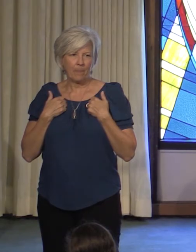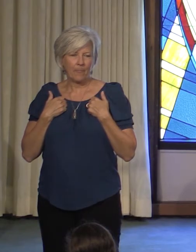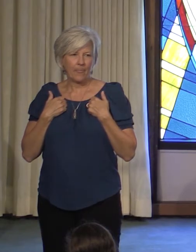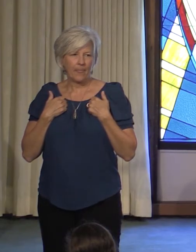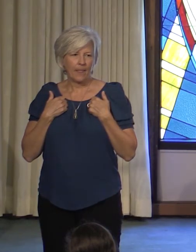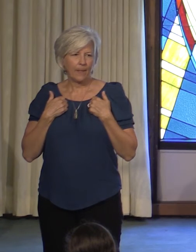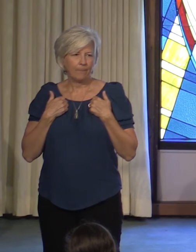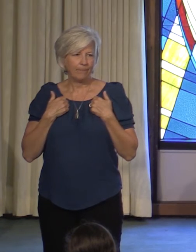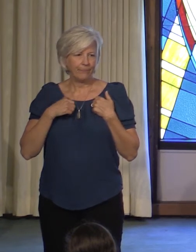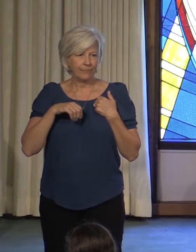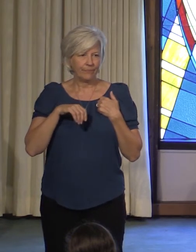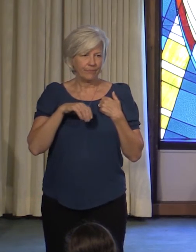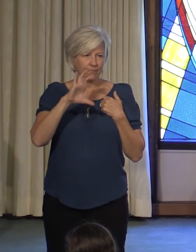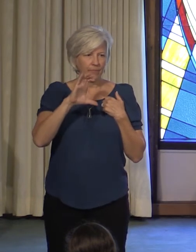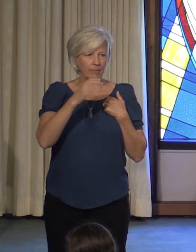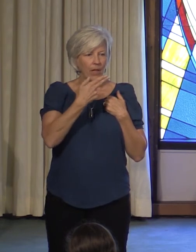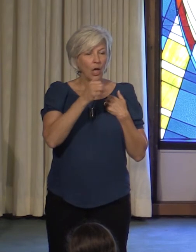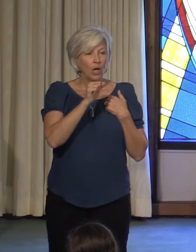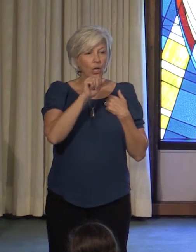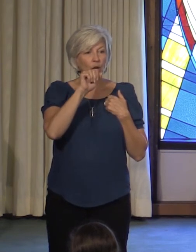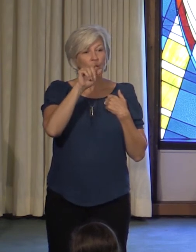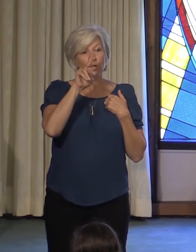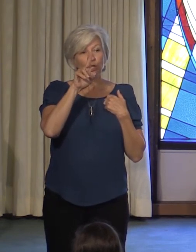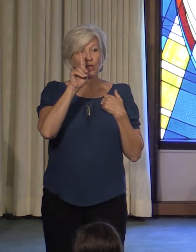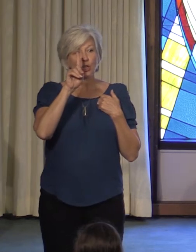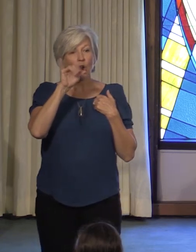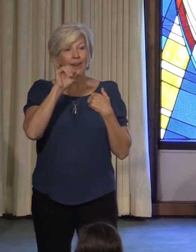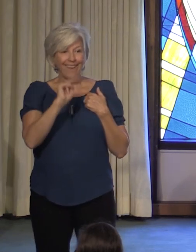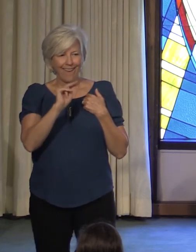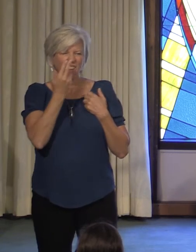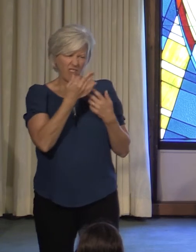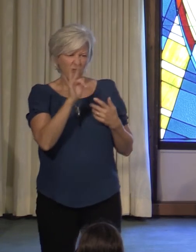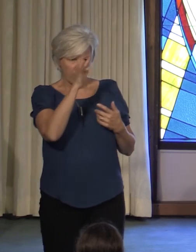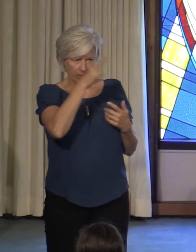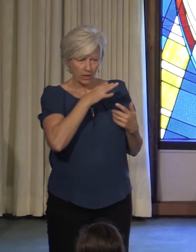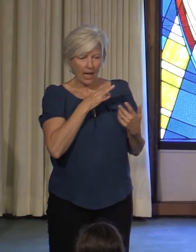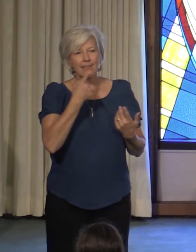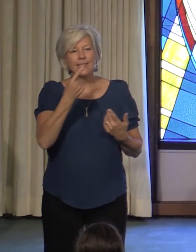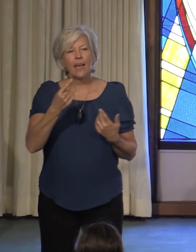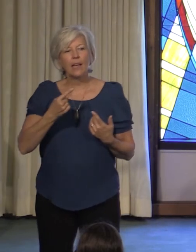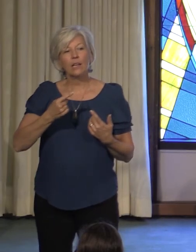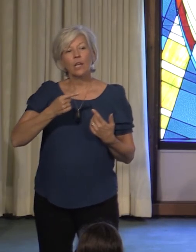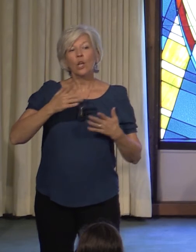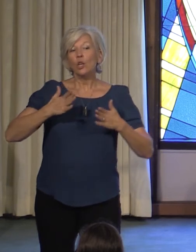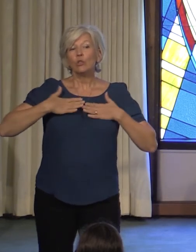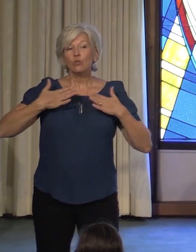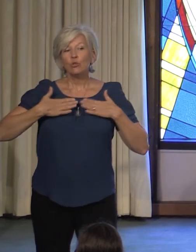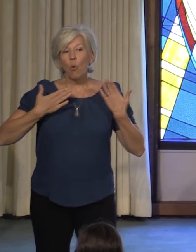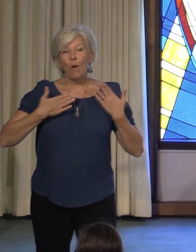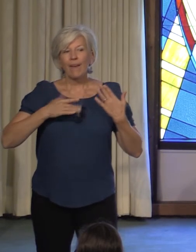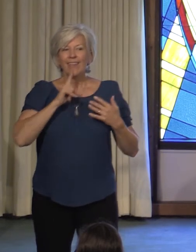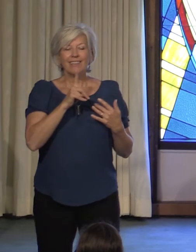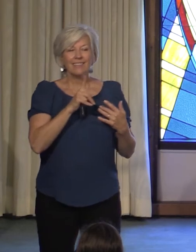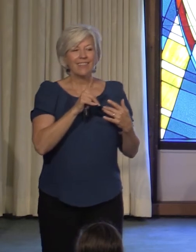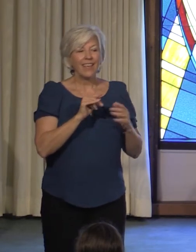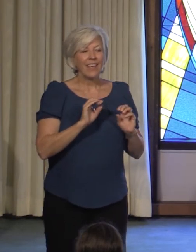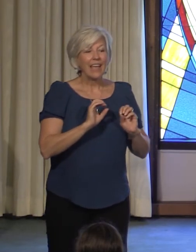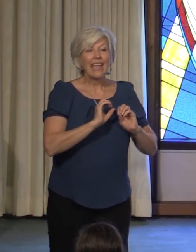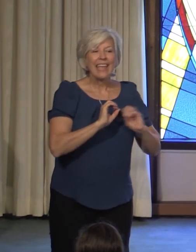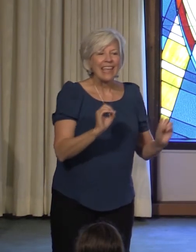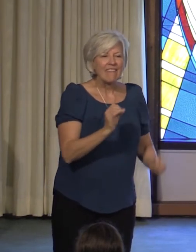Pierre Teilhard de Chardin said that joy is the infallible sign of the presence